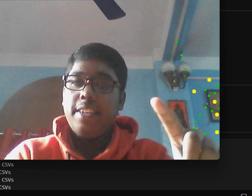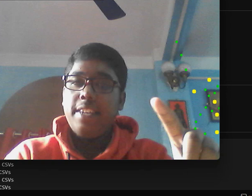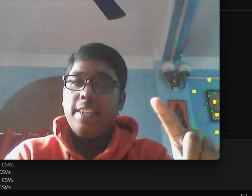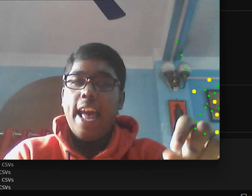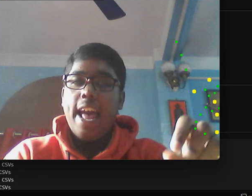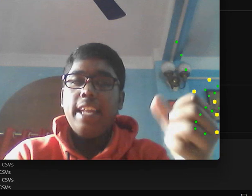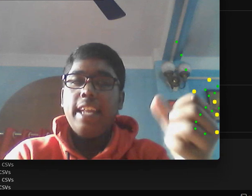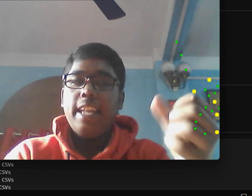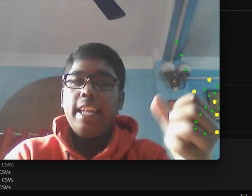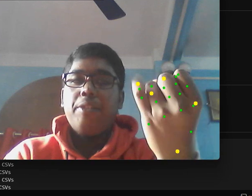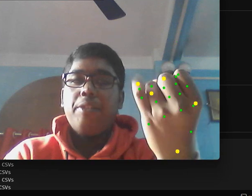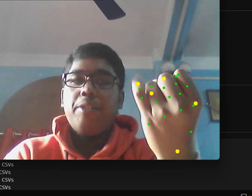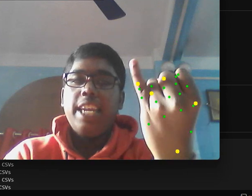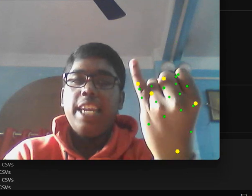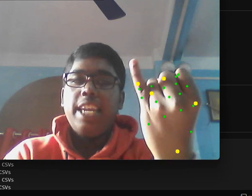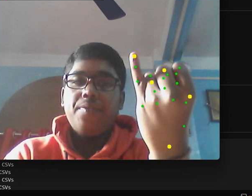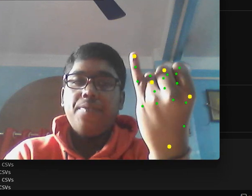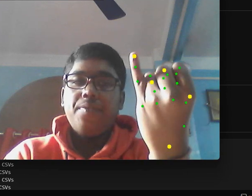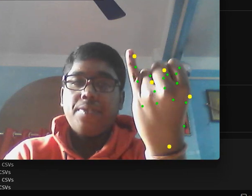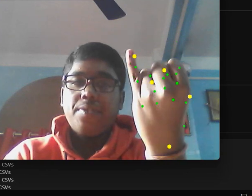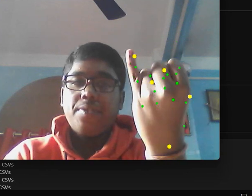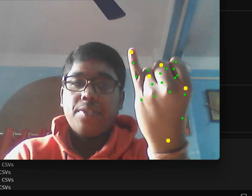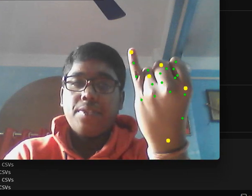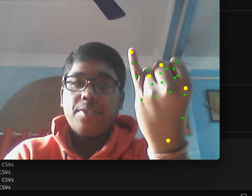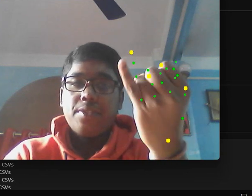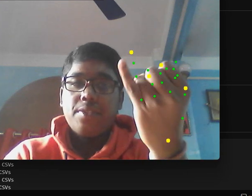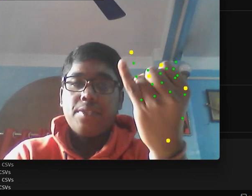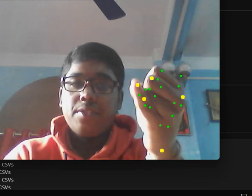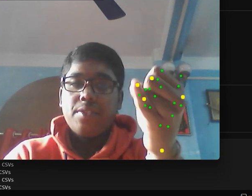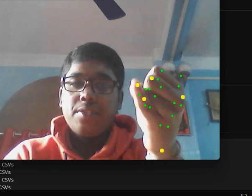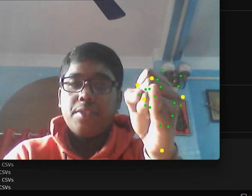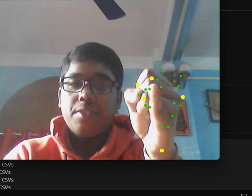Z, and about the J.